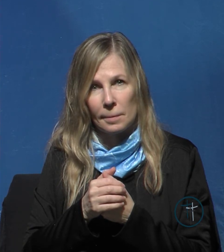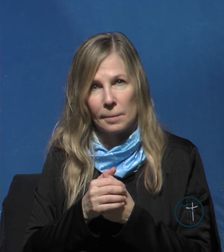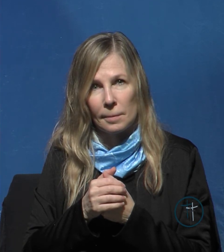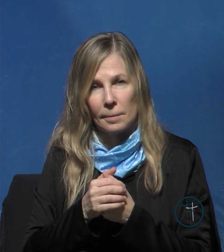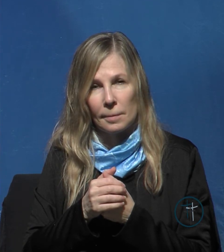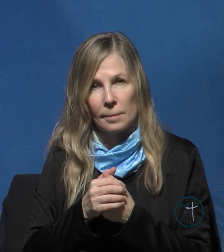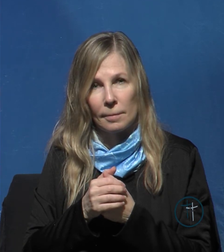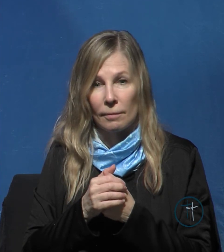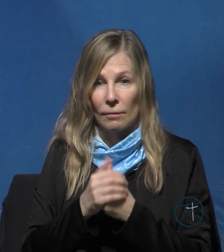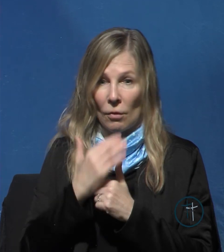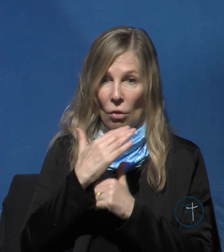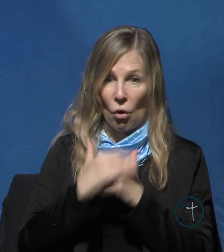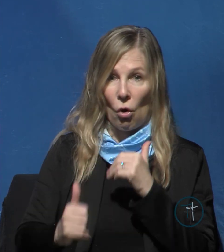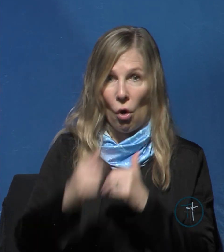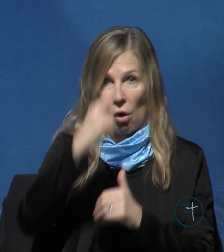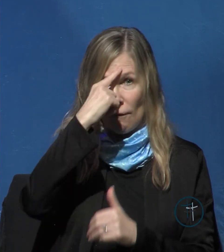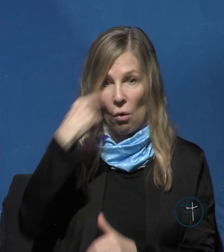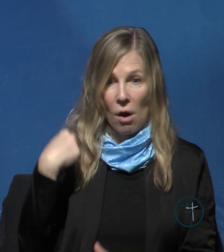The call for us all